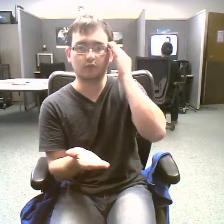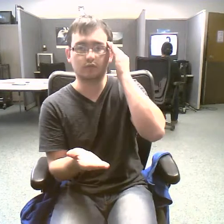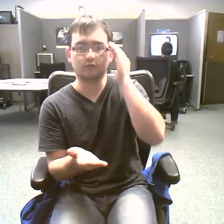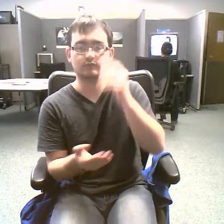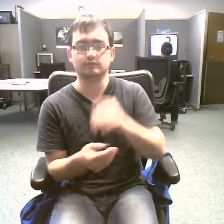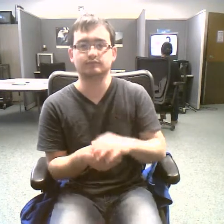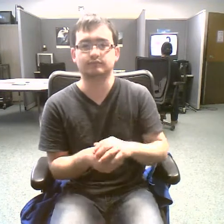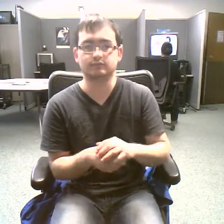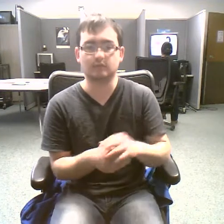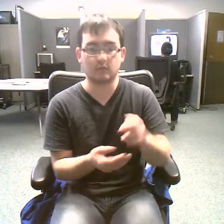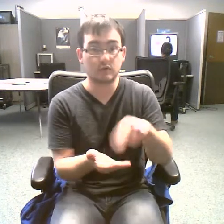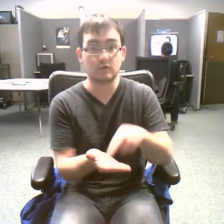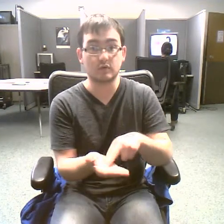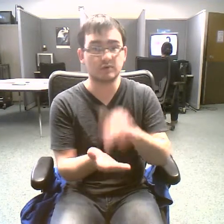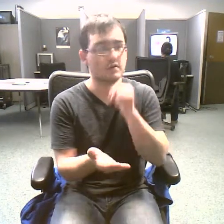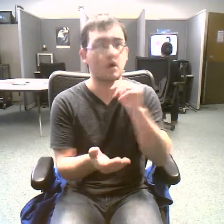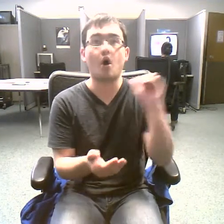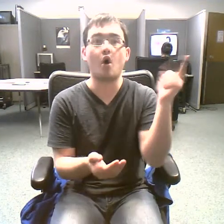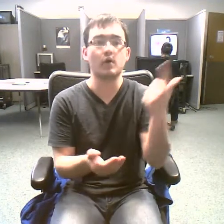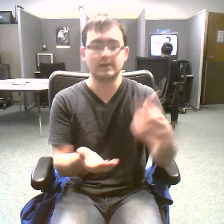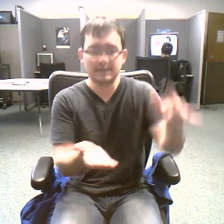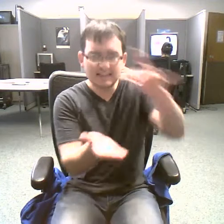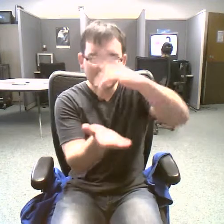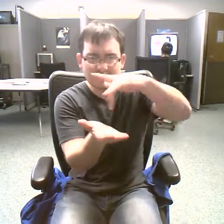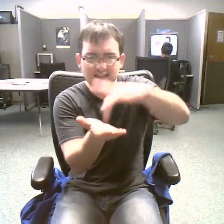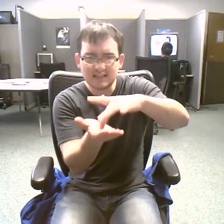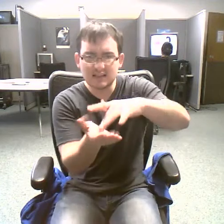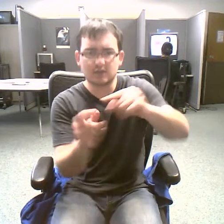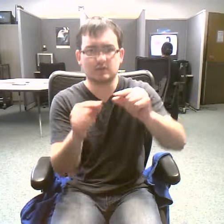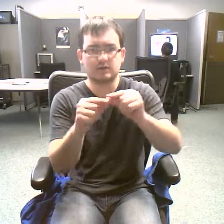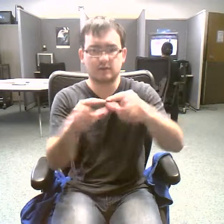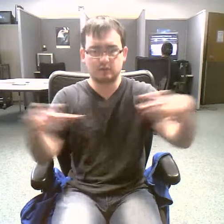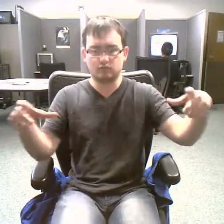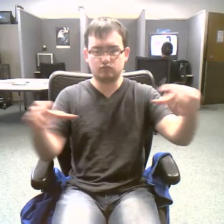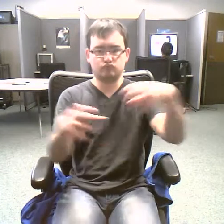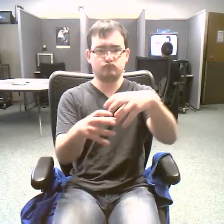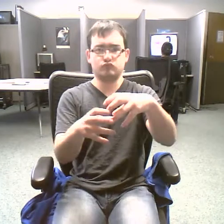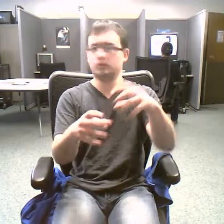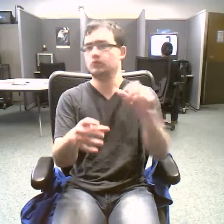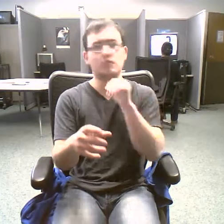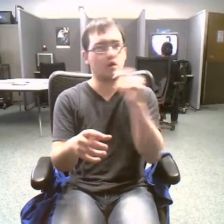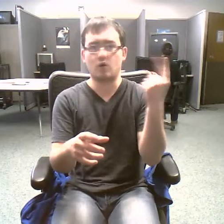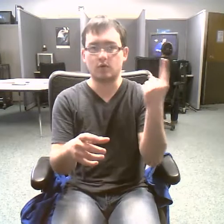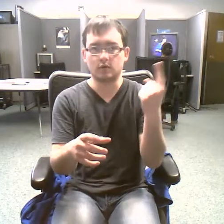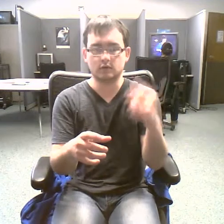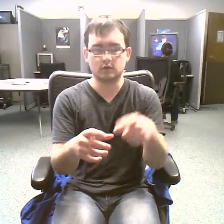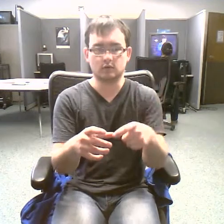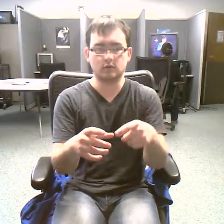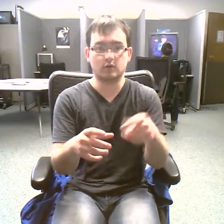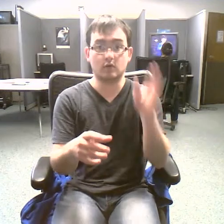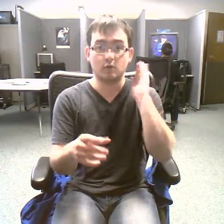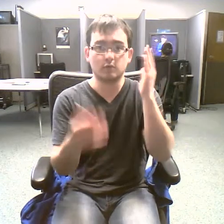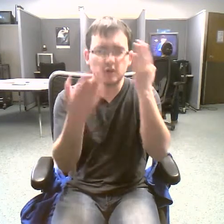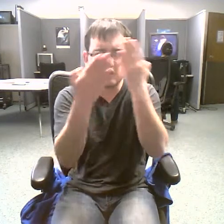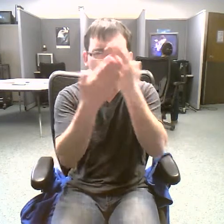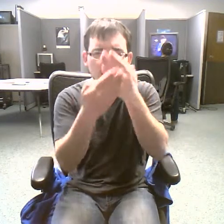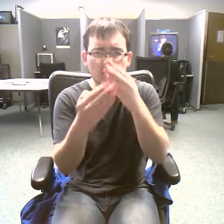always in the center of the cell. It will be a big dark spot somewhere in the middle of all the